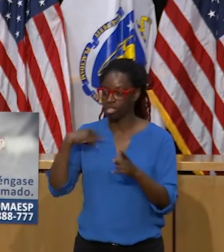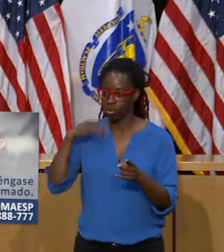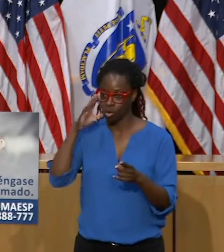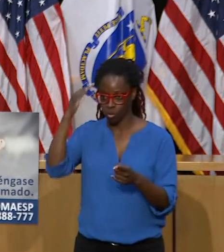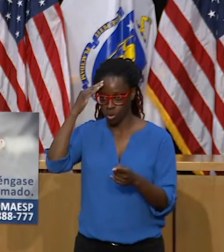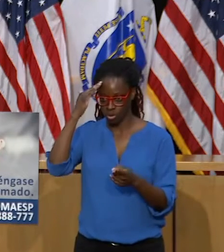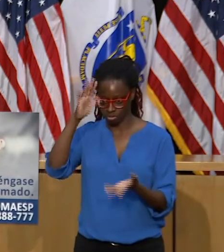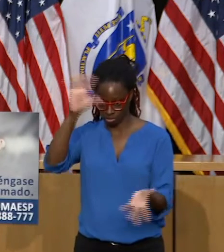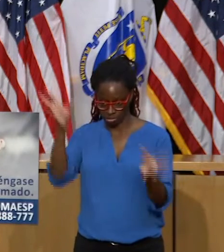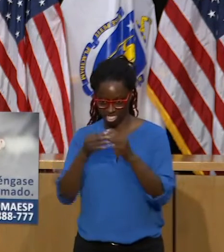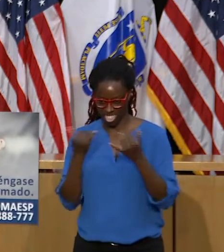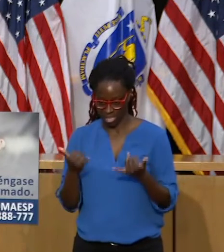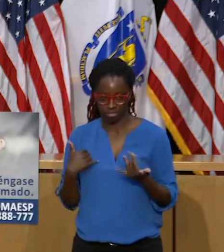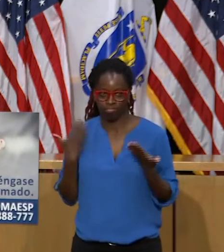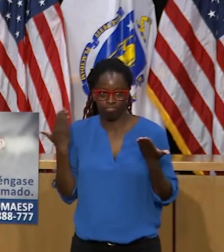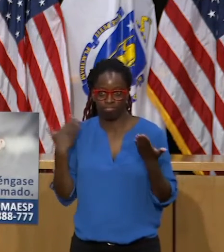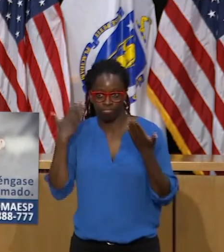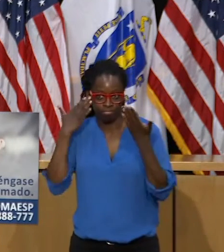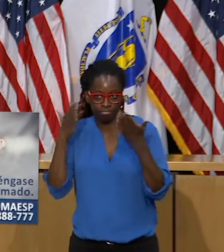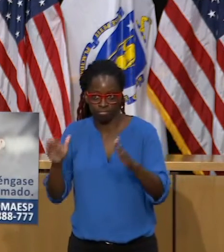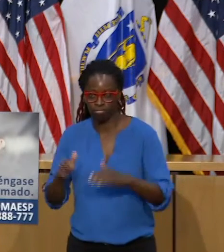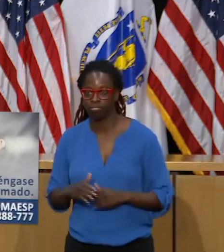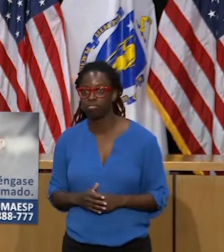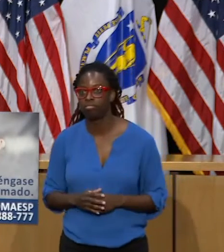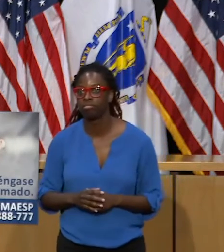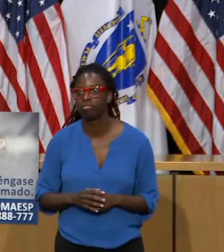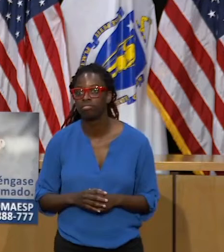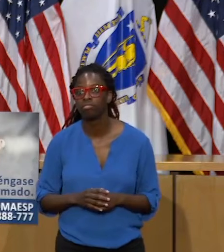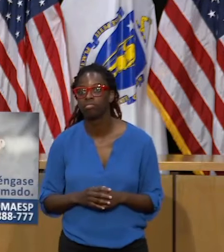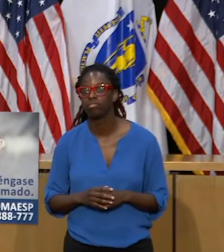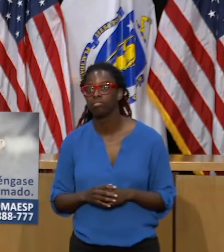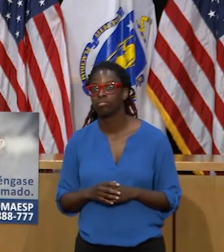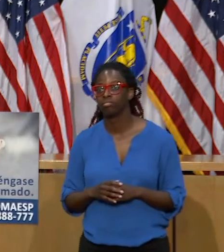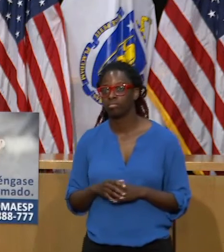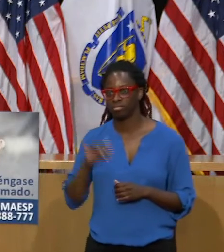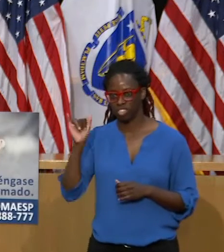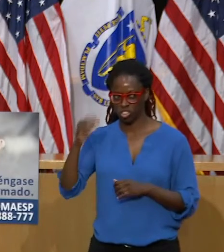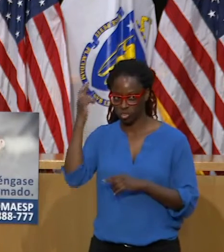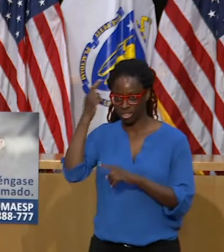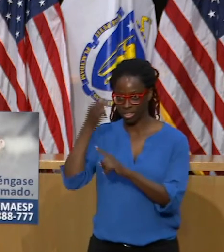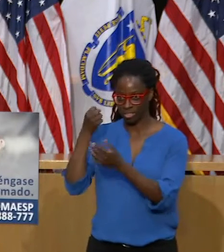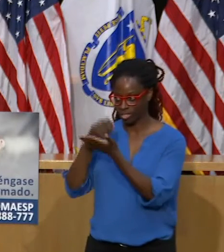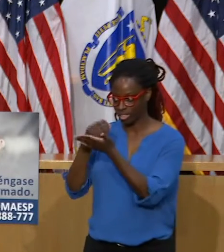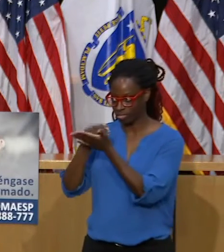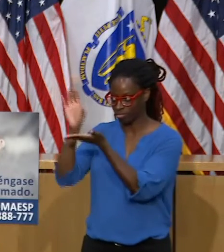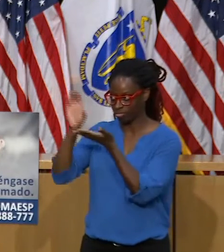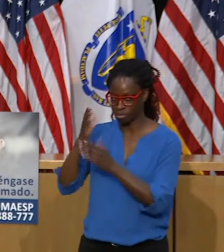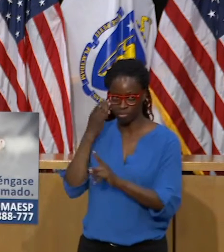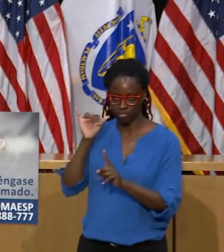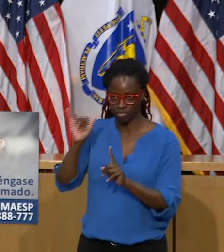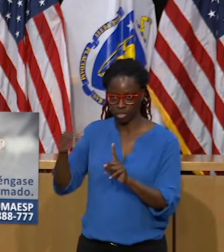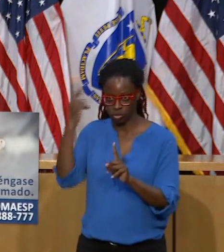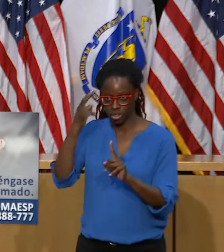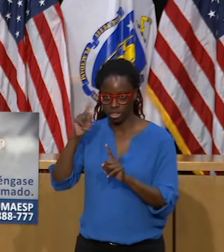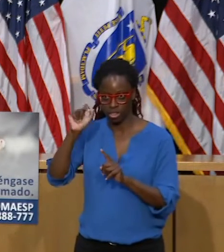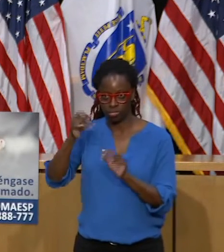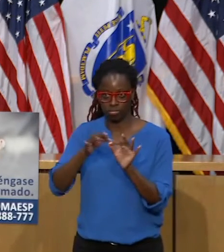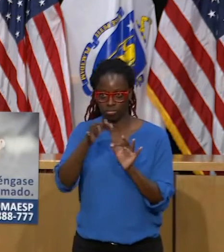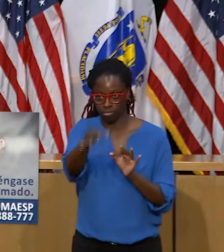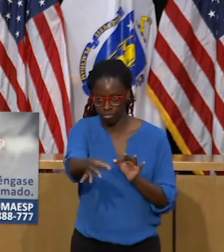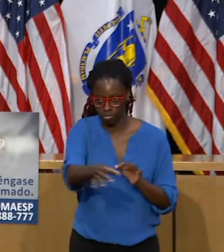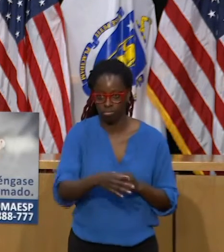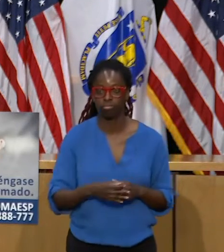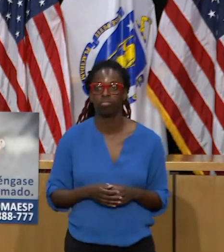on in Washington with respect to a state and municipal support package associated with